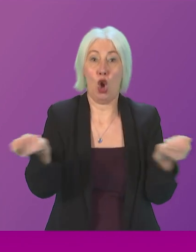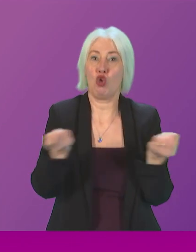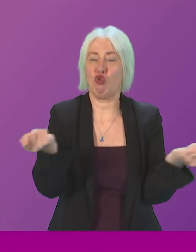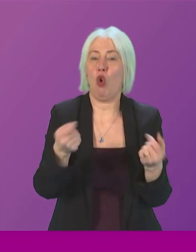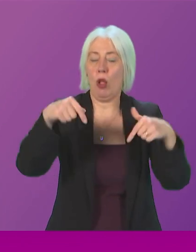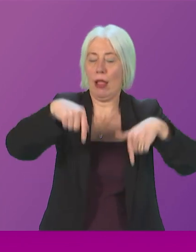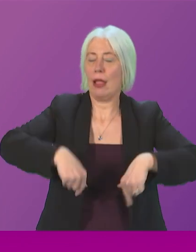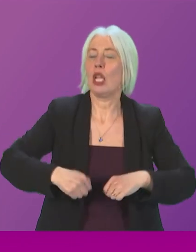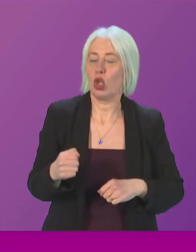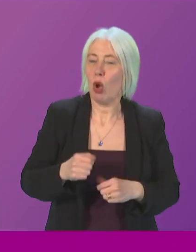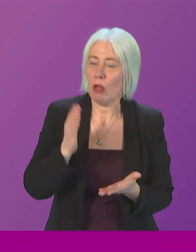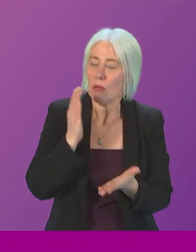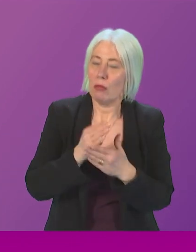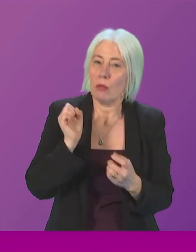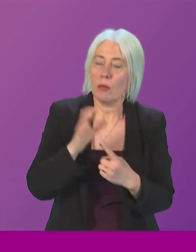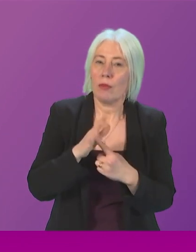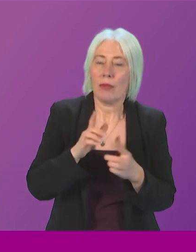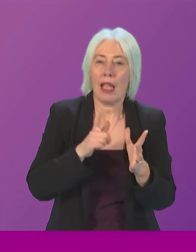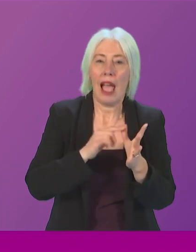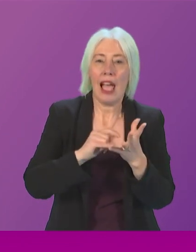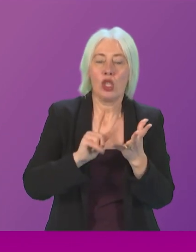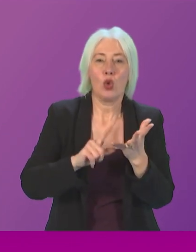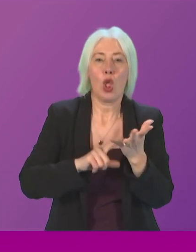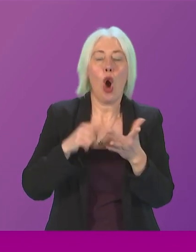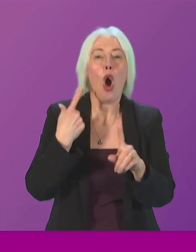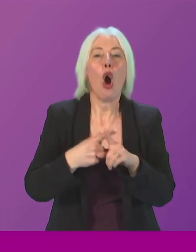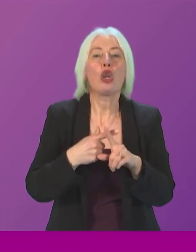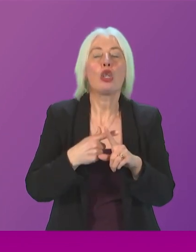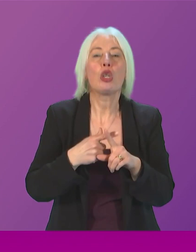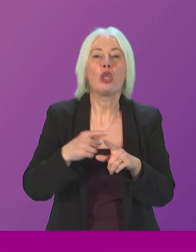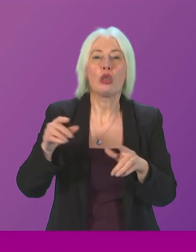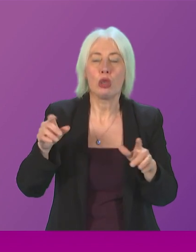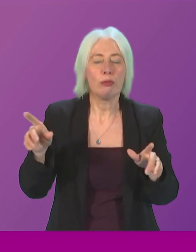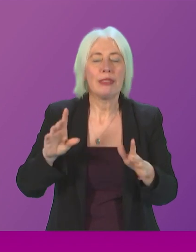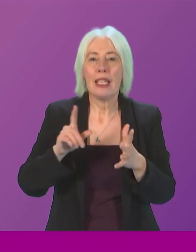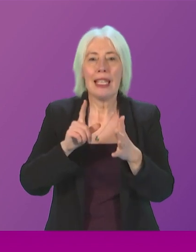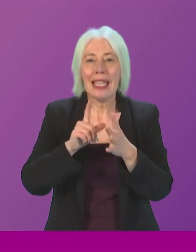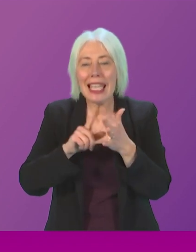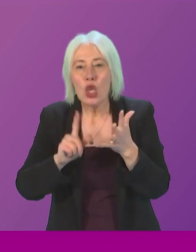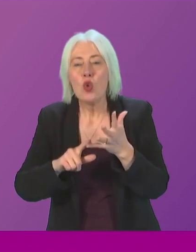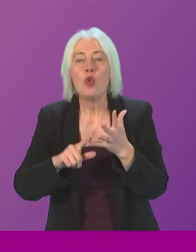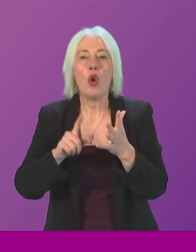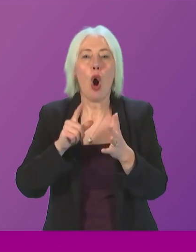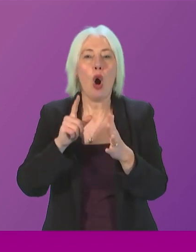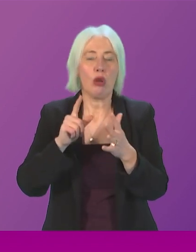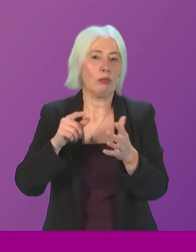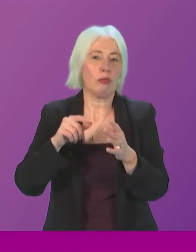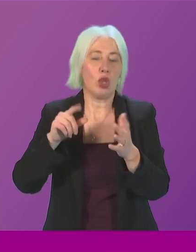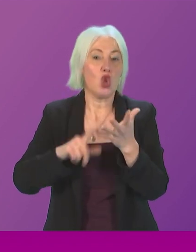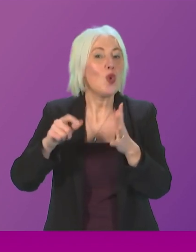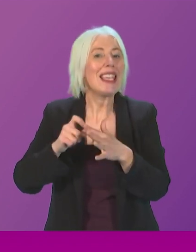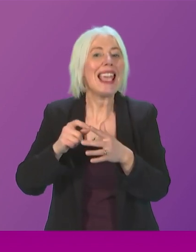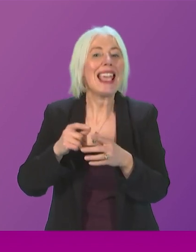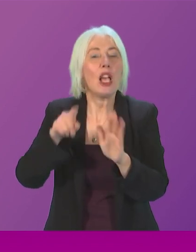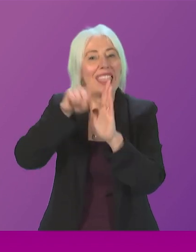in Scotland as acylox is a herbicide which has no current EU or UK authorisation there is a specific